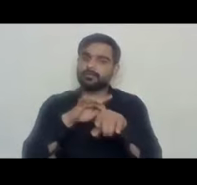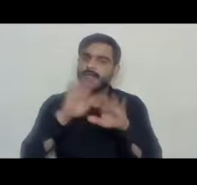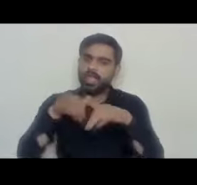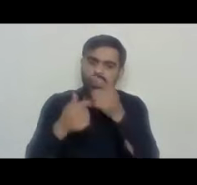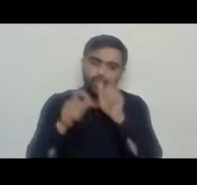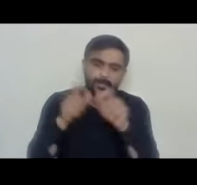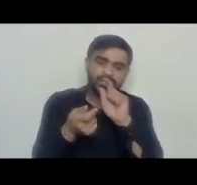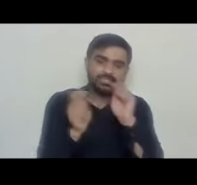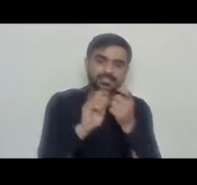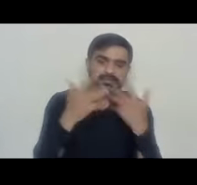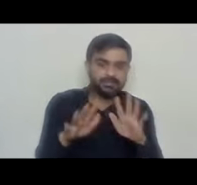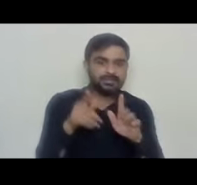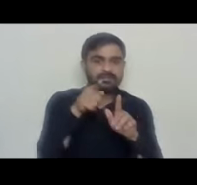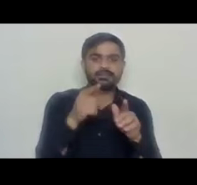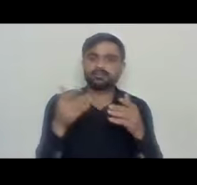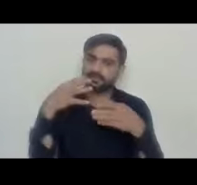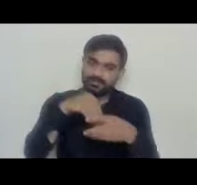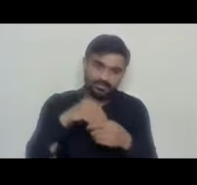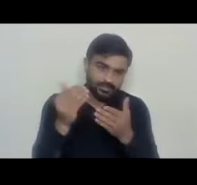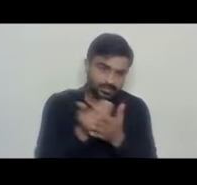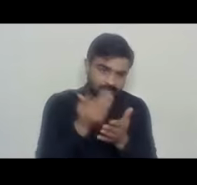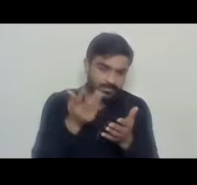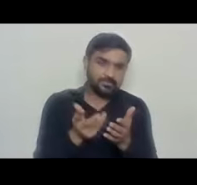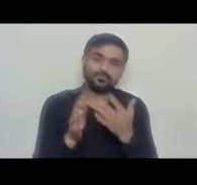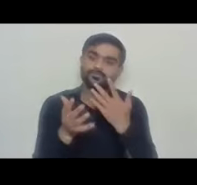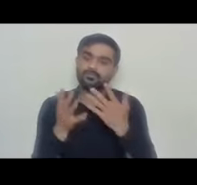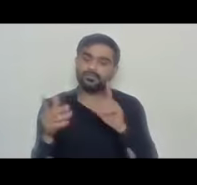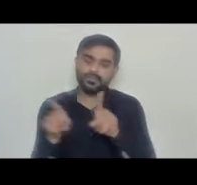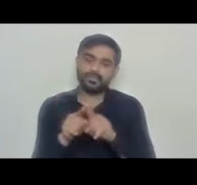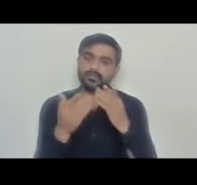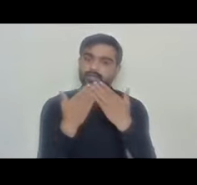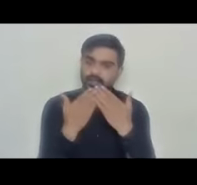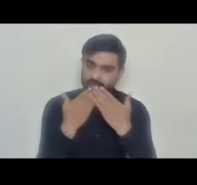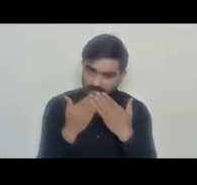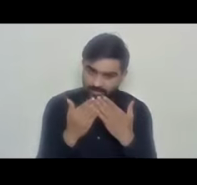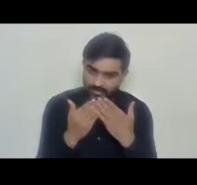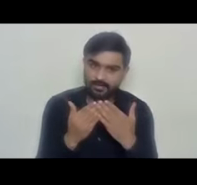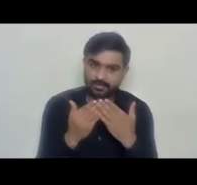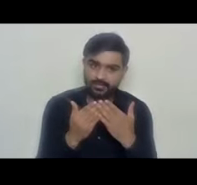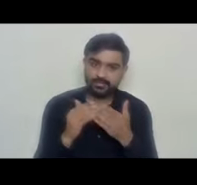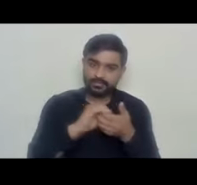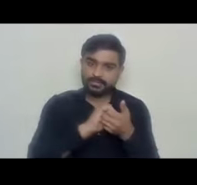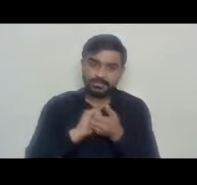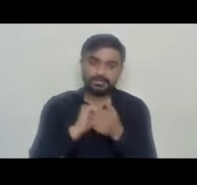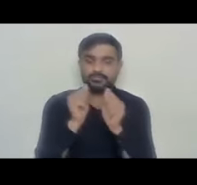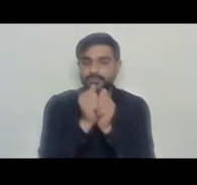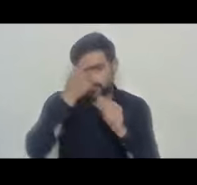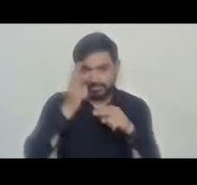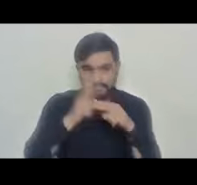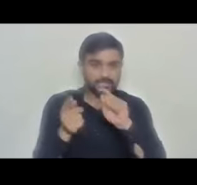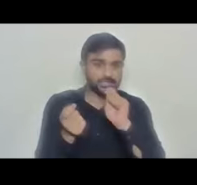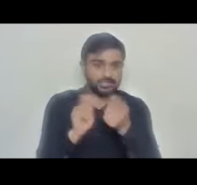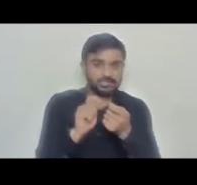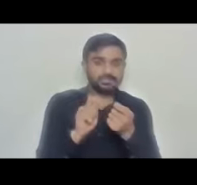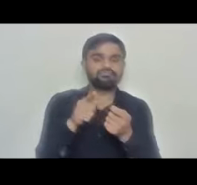has changed, or this has shaped, or how previous academic engagement with the issue has shaped the discourse